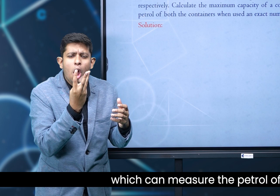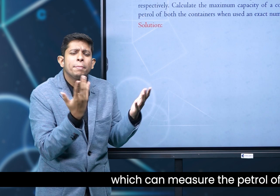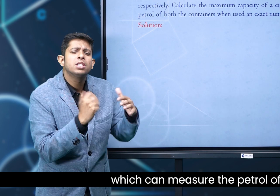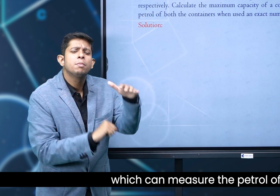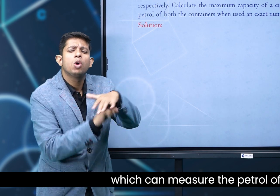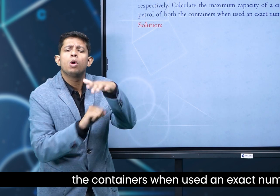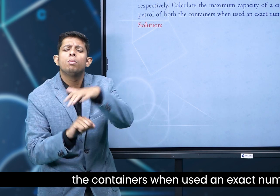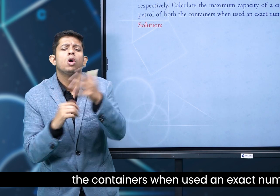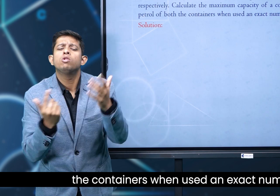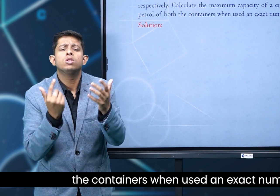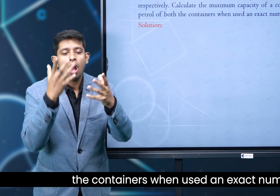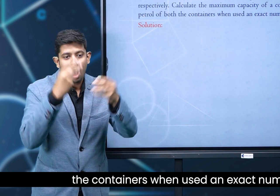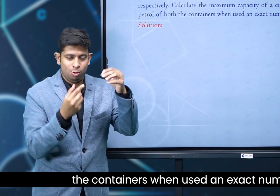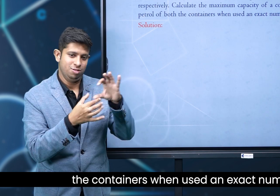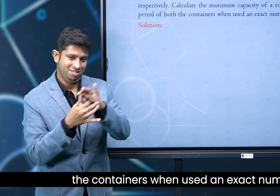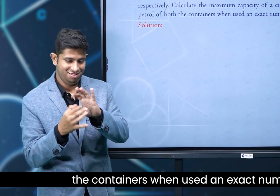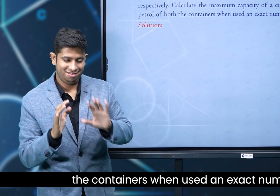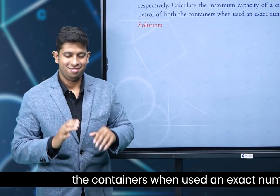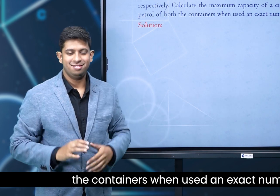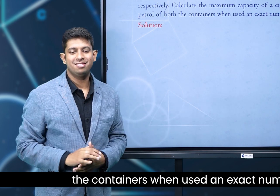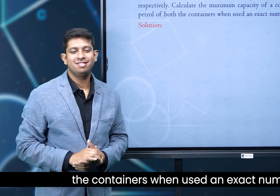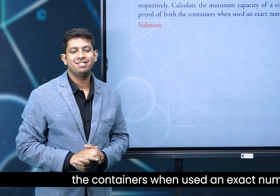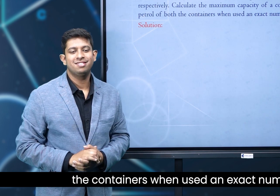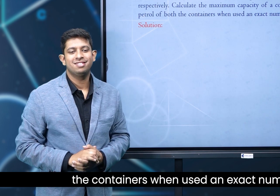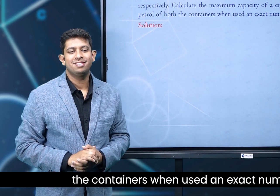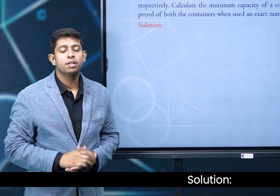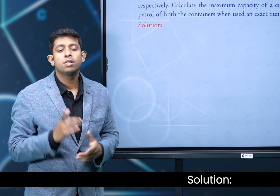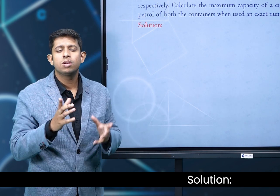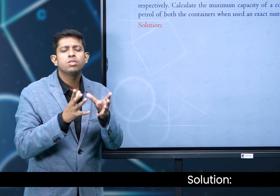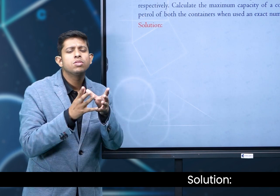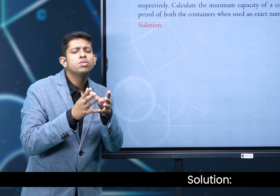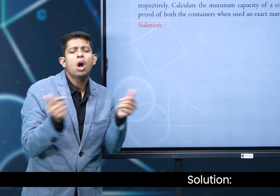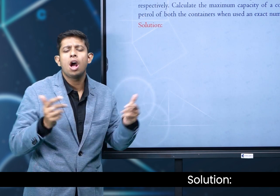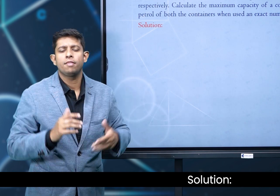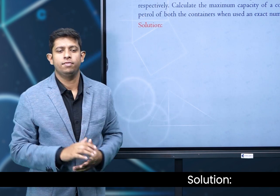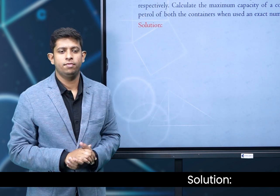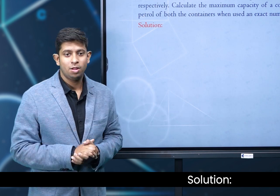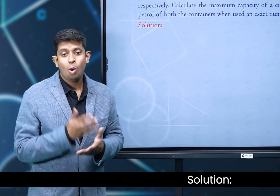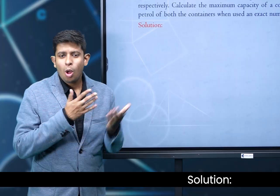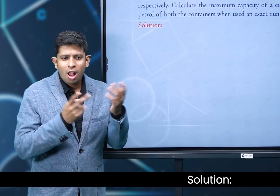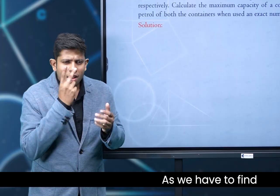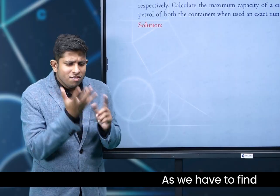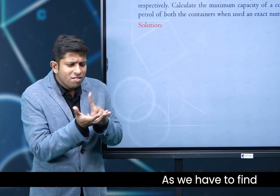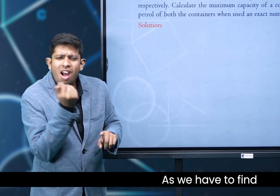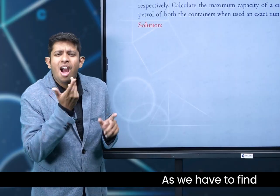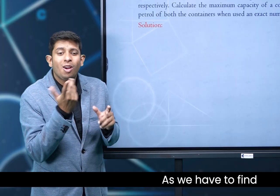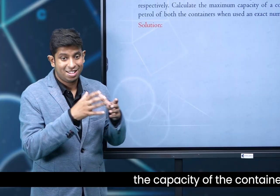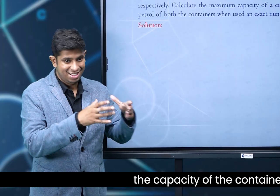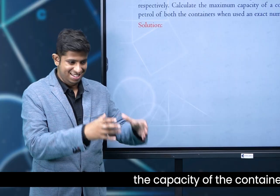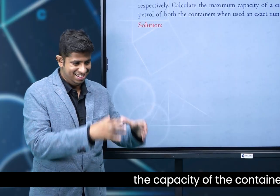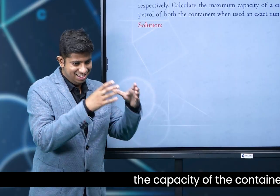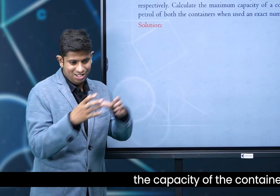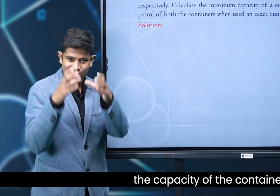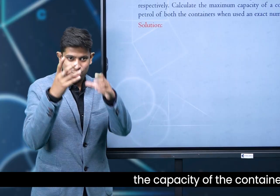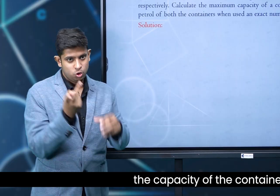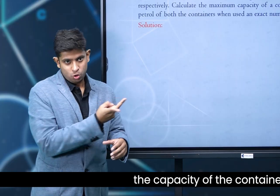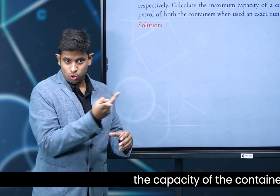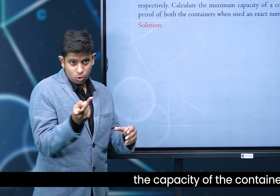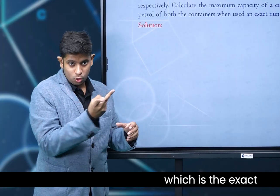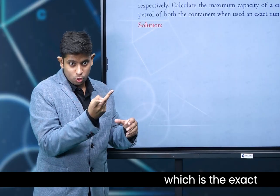petrol of both the containers when used an exact number of times. Solution. As we have to find the capacity of the container, which is